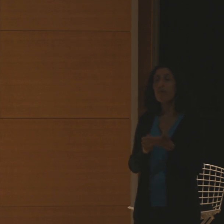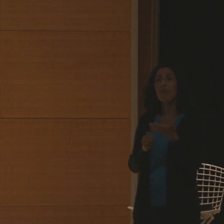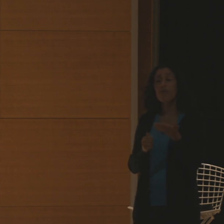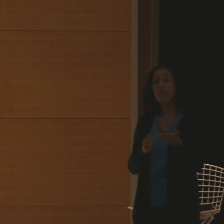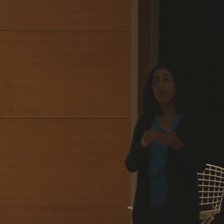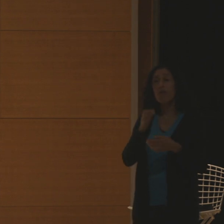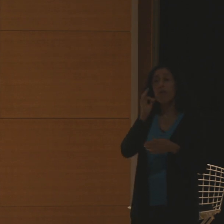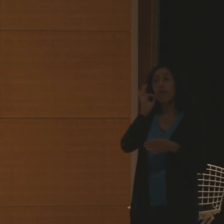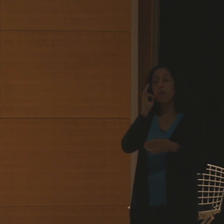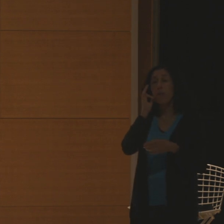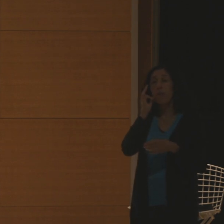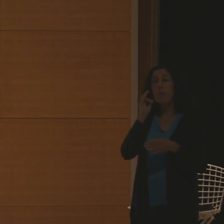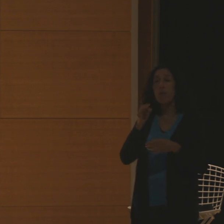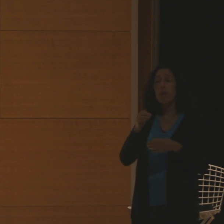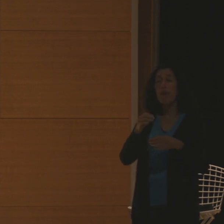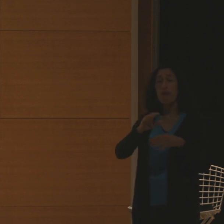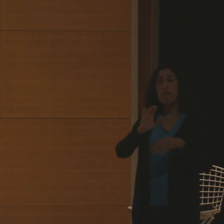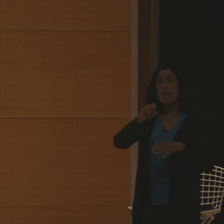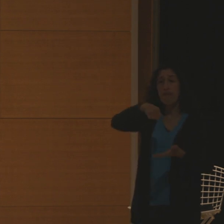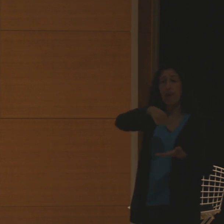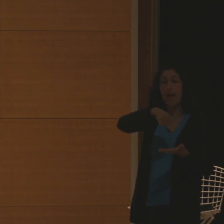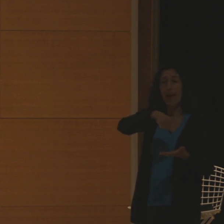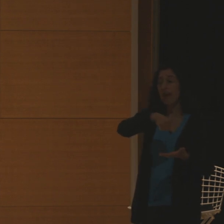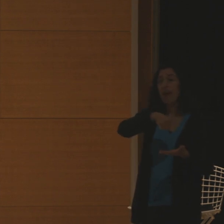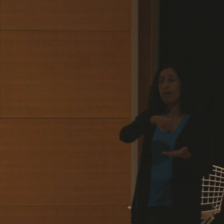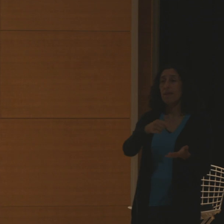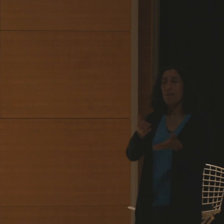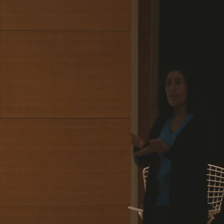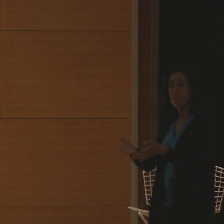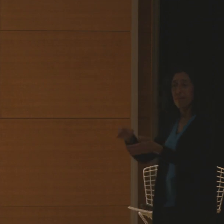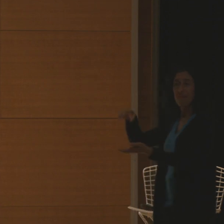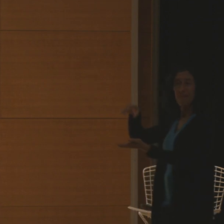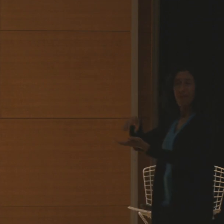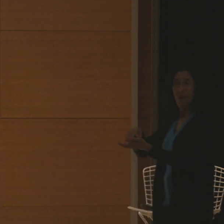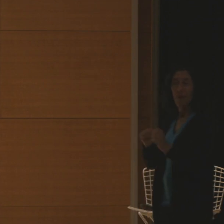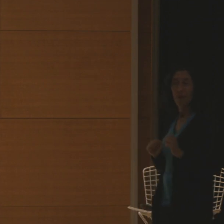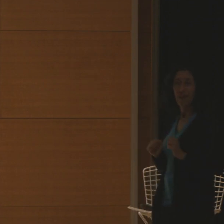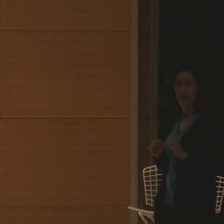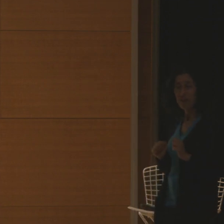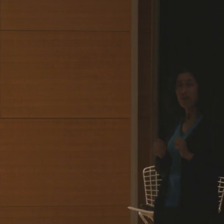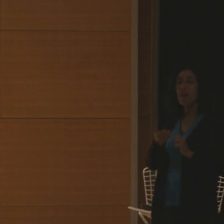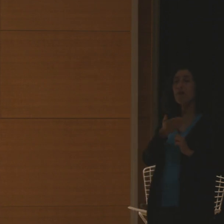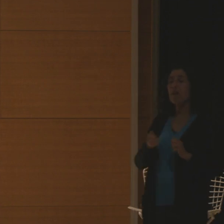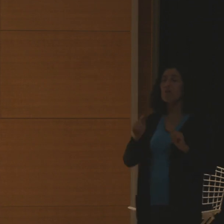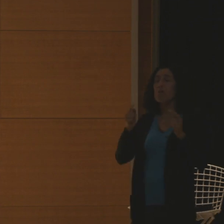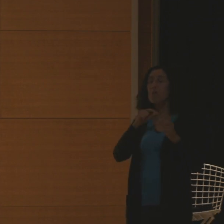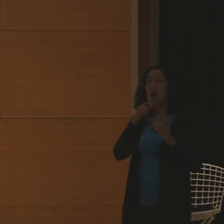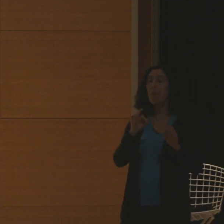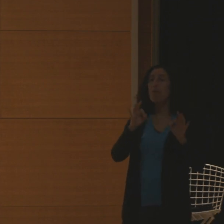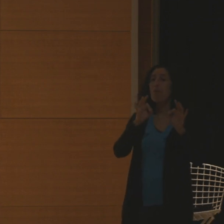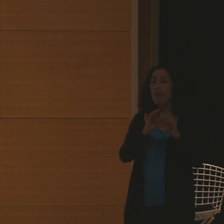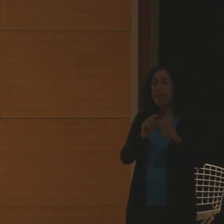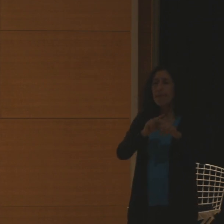in plastic bags, now rested decoratively in a glass bowl. Even useless objects in drawers, trinkets, and receipts that had